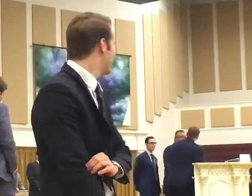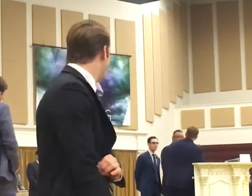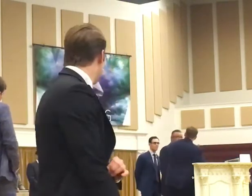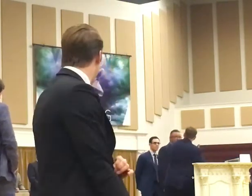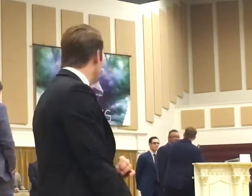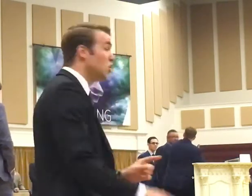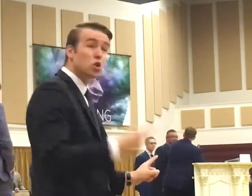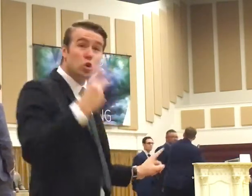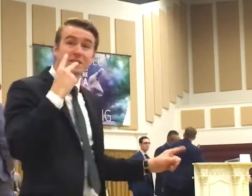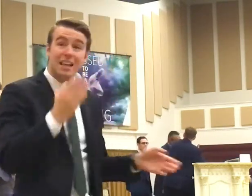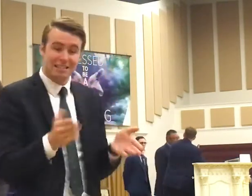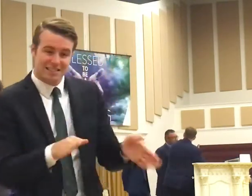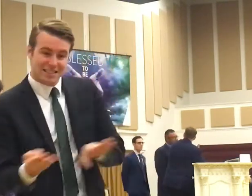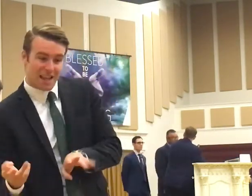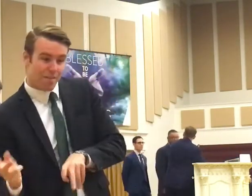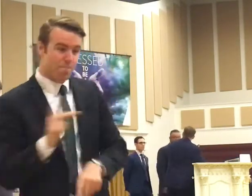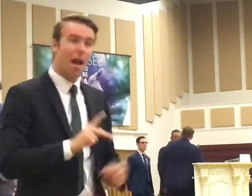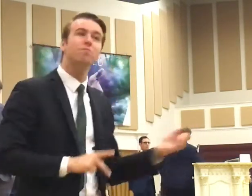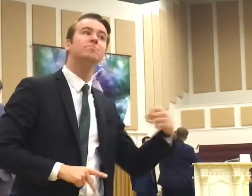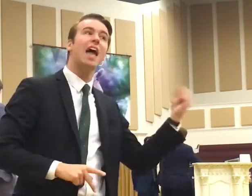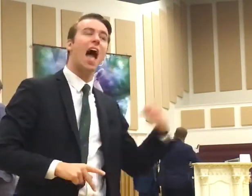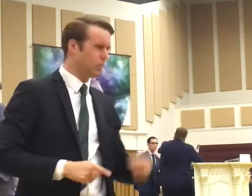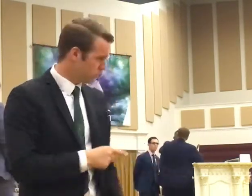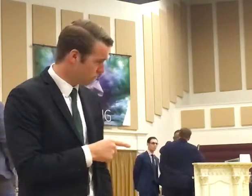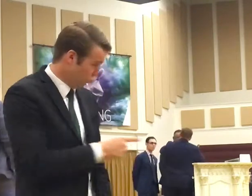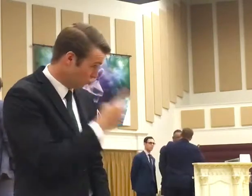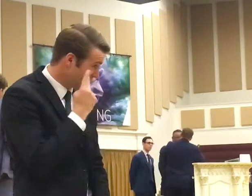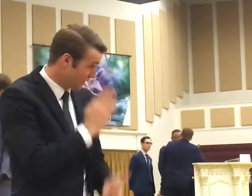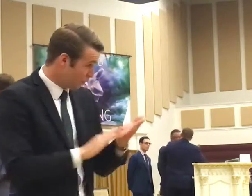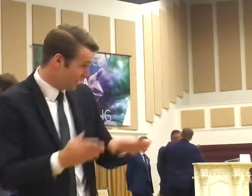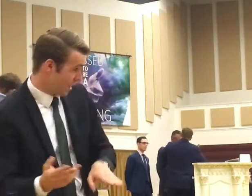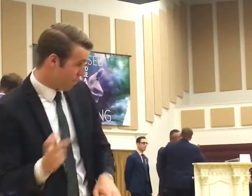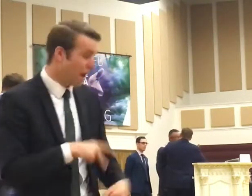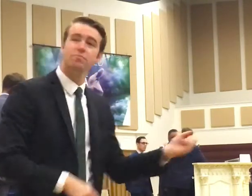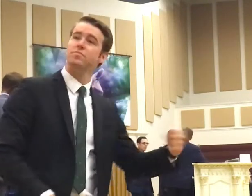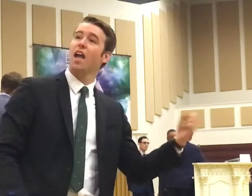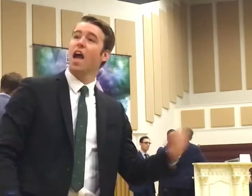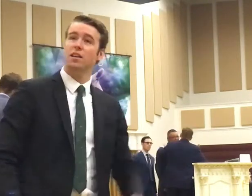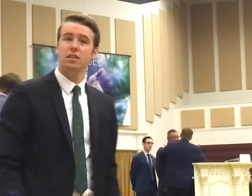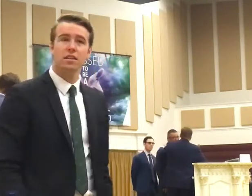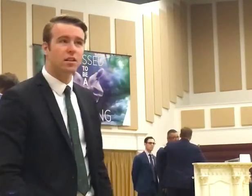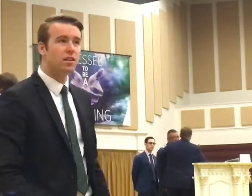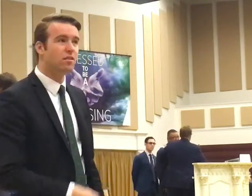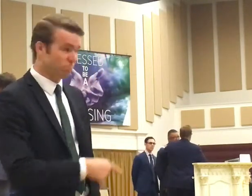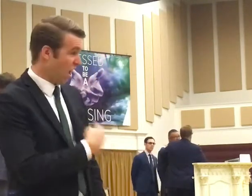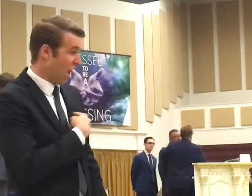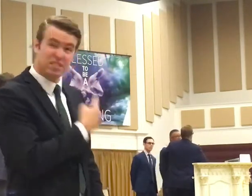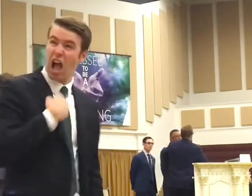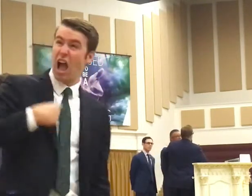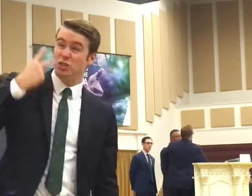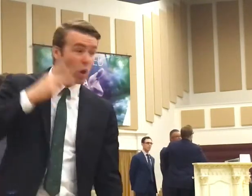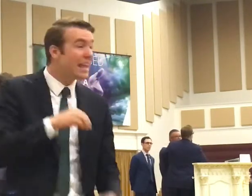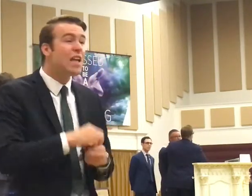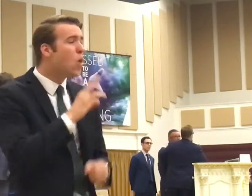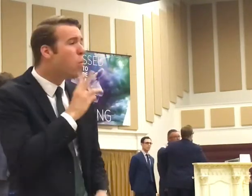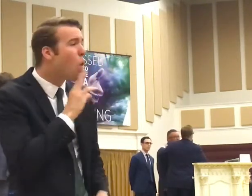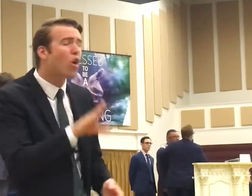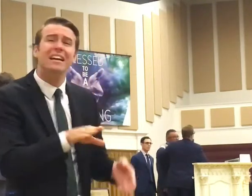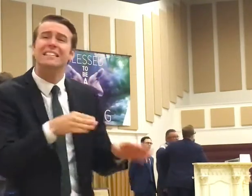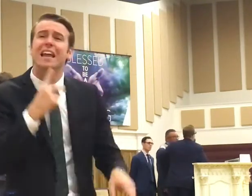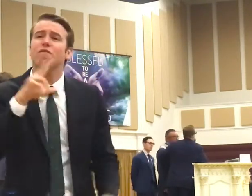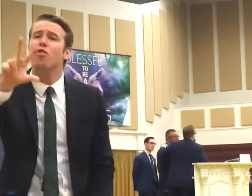You ever seen anybody raised from the dead? Oh, wait. You have seen somebody raised from the dead. They had been in the water